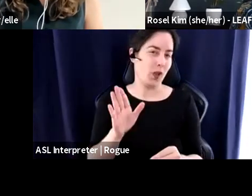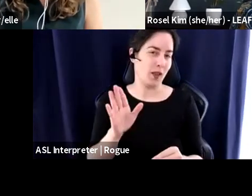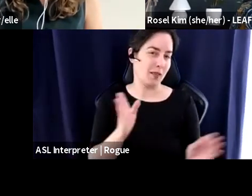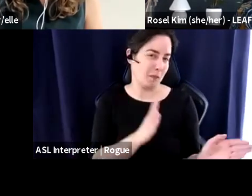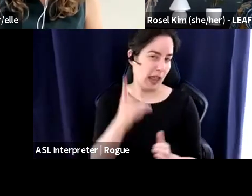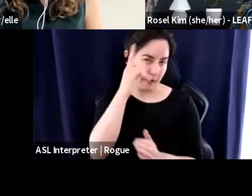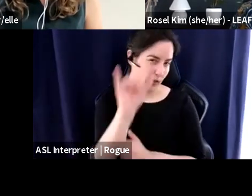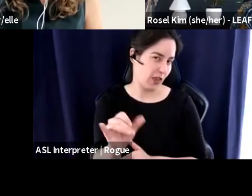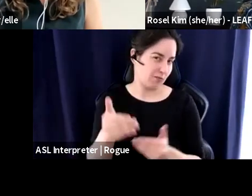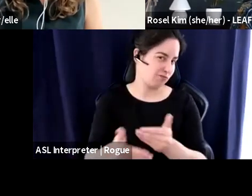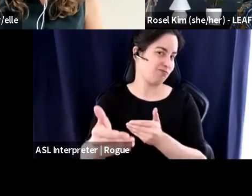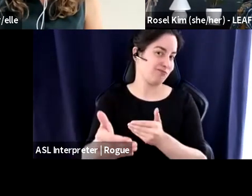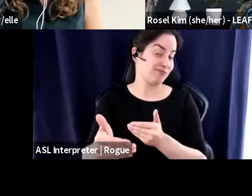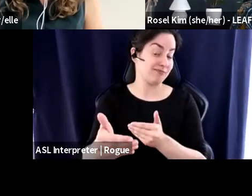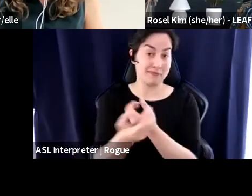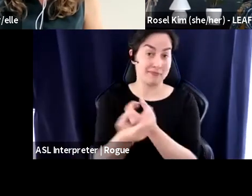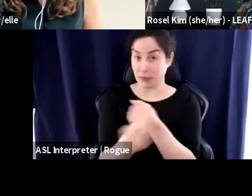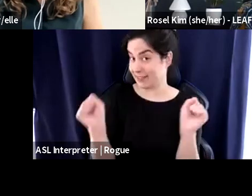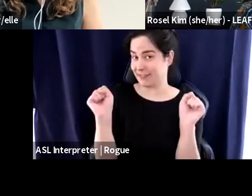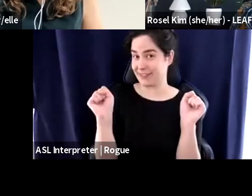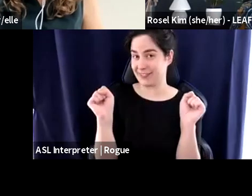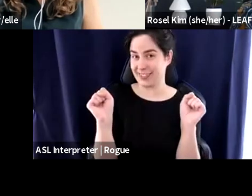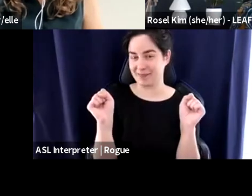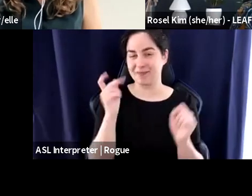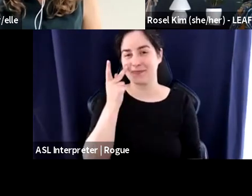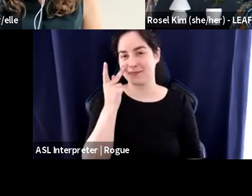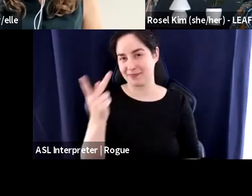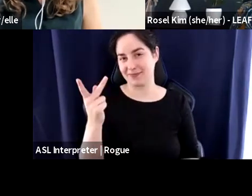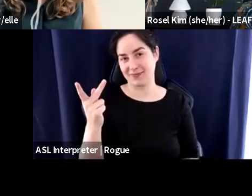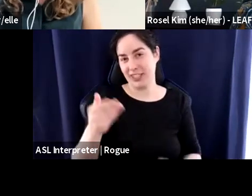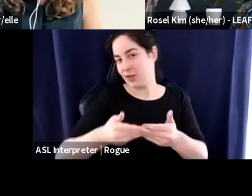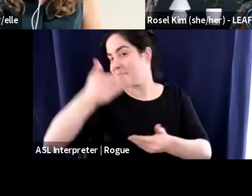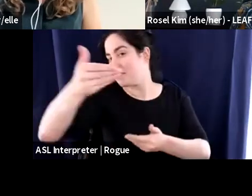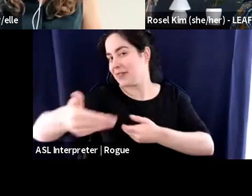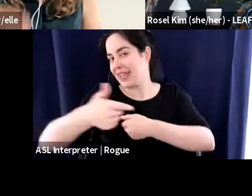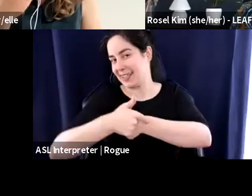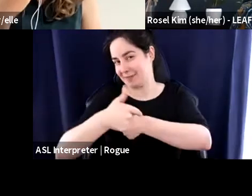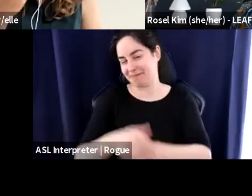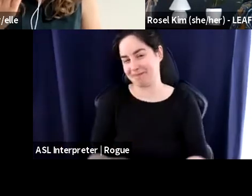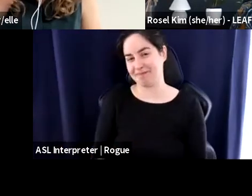Be safe, everybody, and we'll see you at the next webinar.